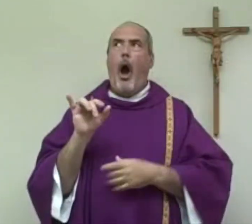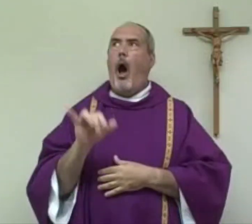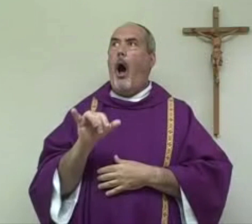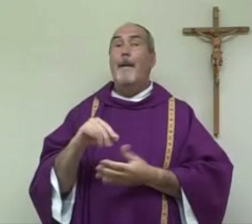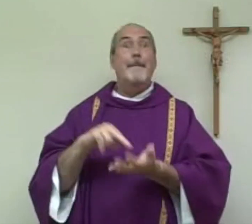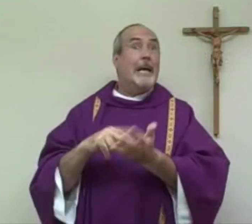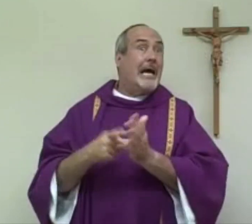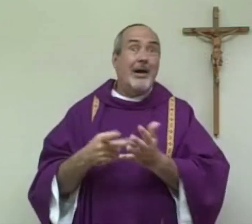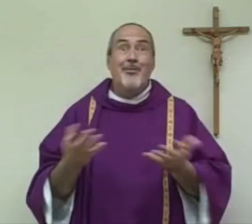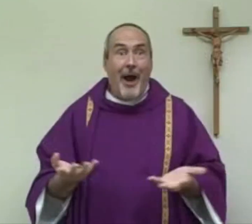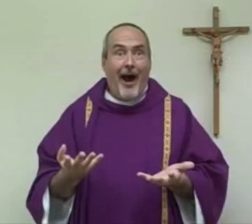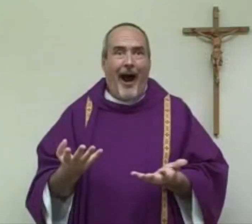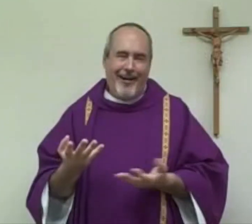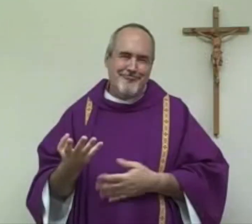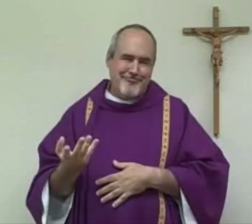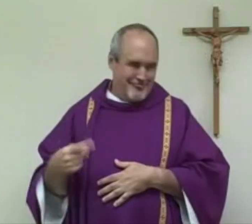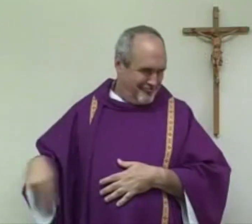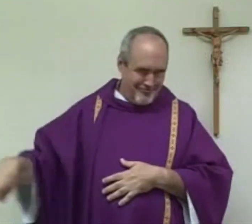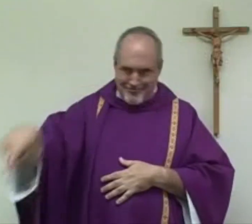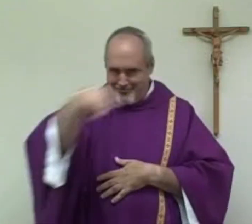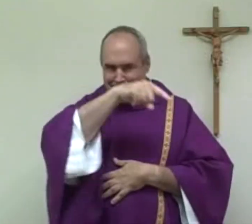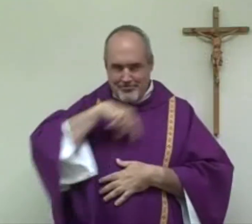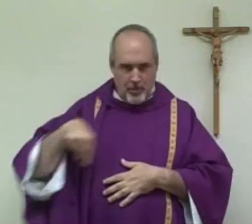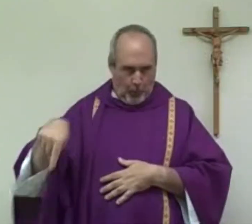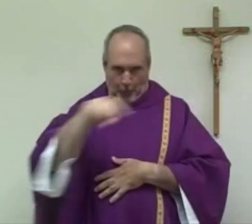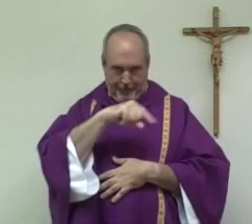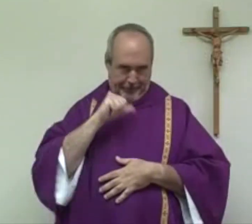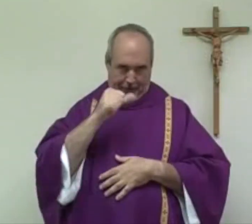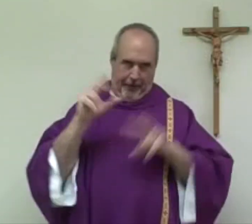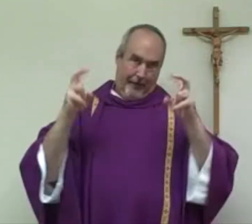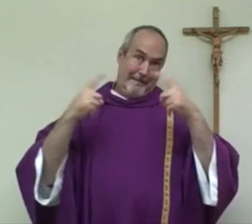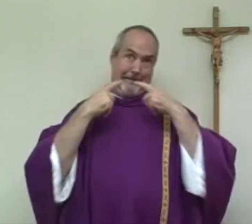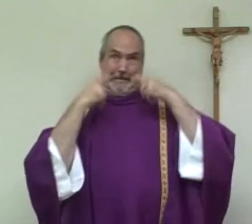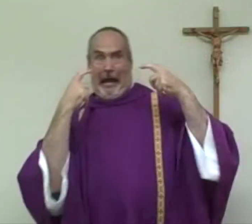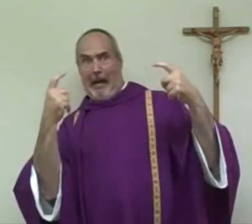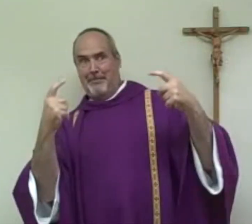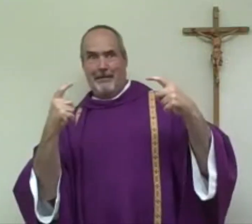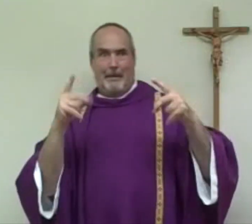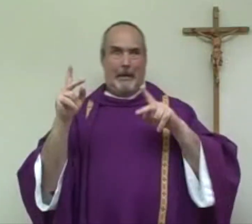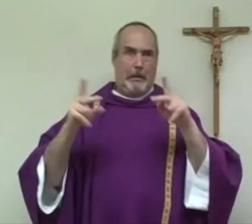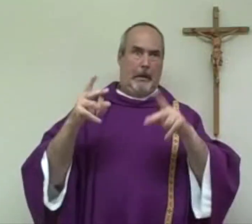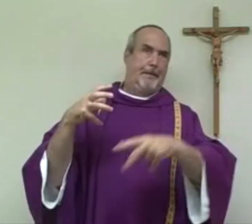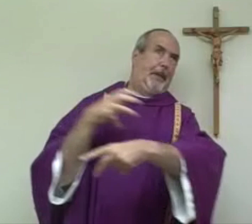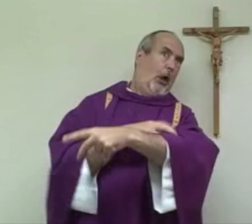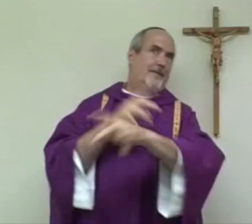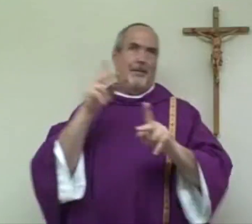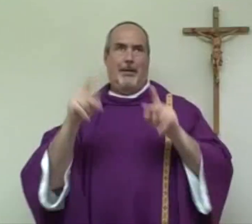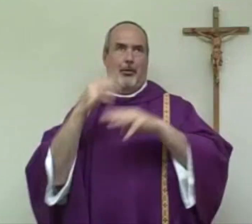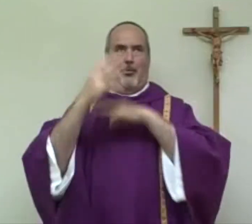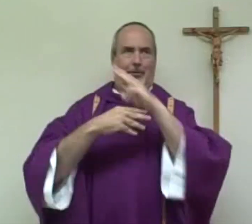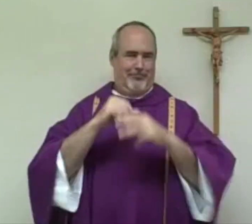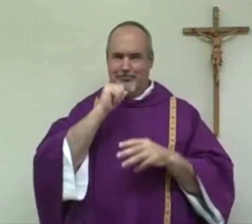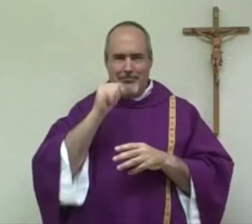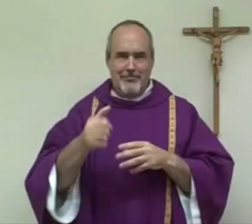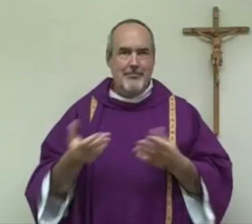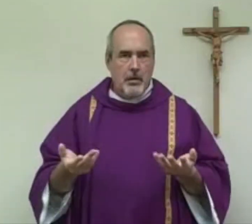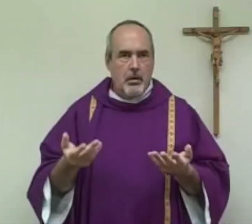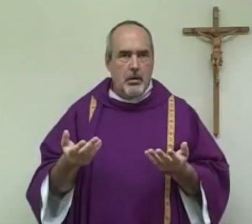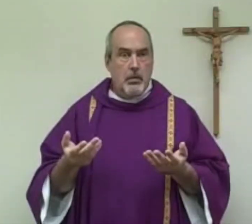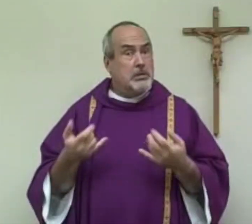simple, not well known or famous. So, not that we're not famous or powerful people or anything in the